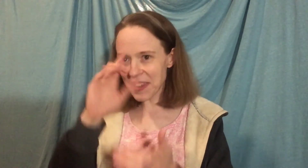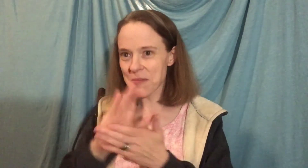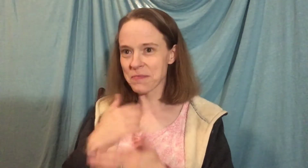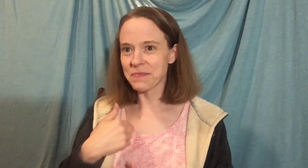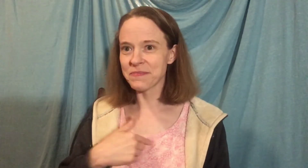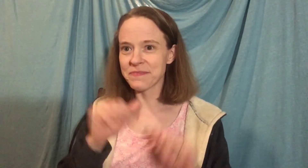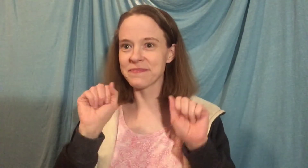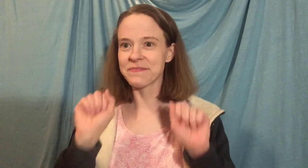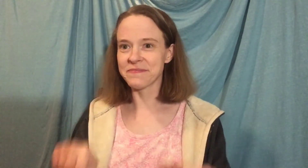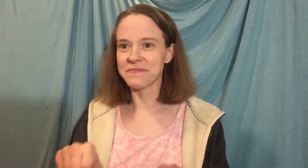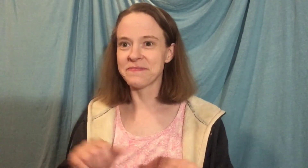I believe we can.